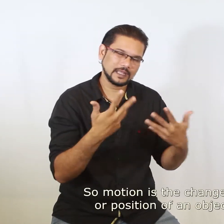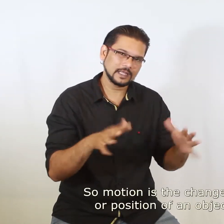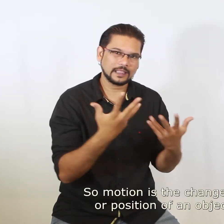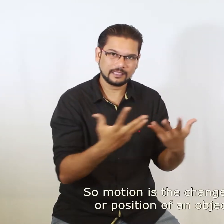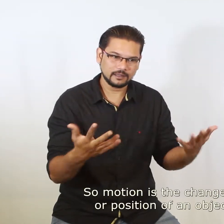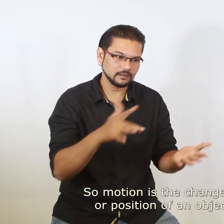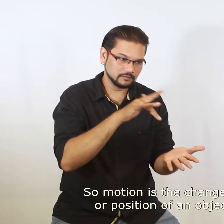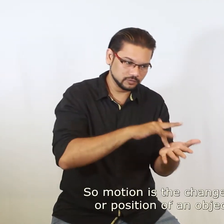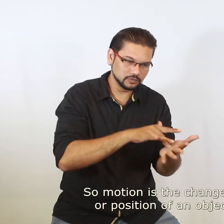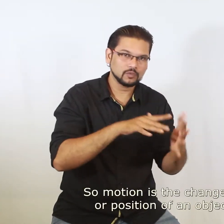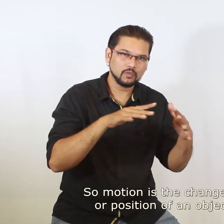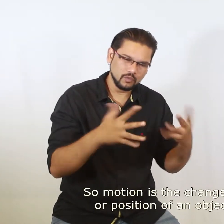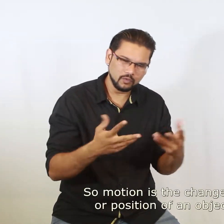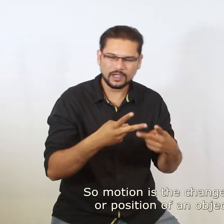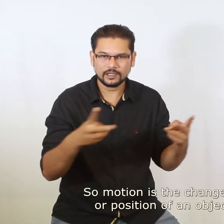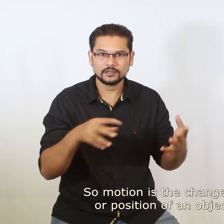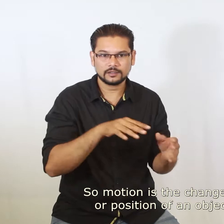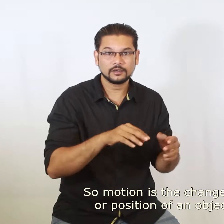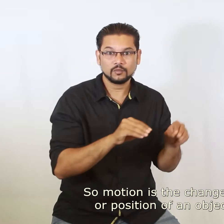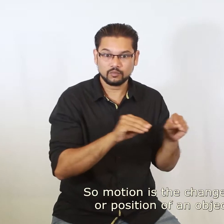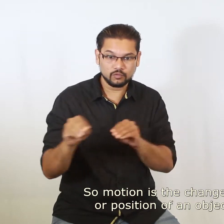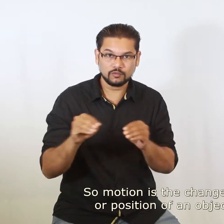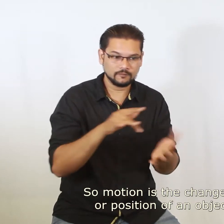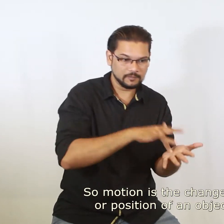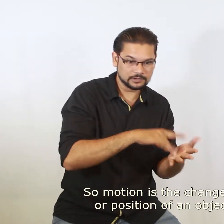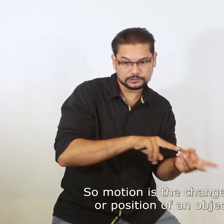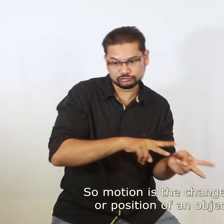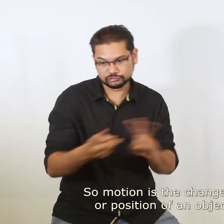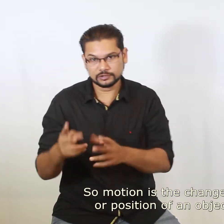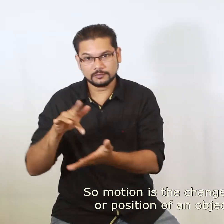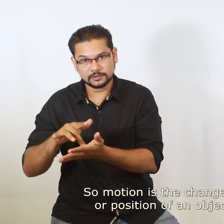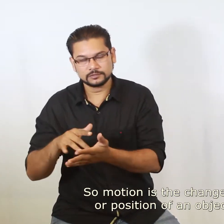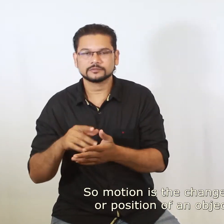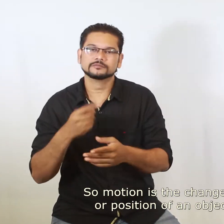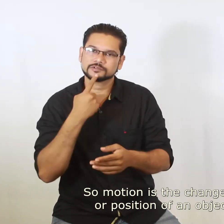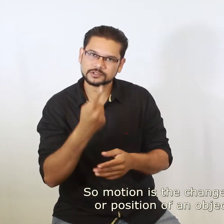So, motion is the change in location or position of an object in time.